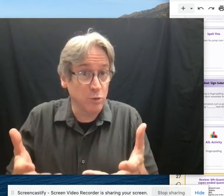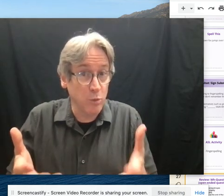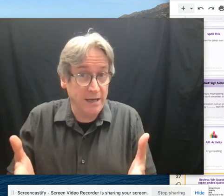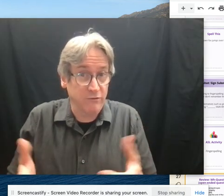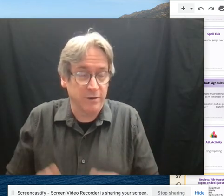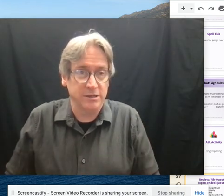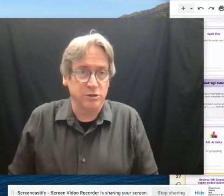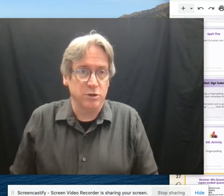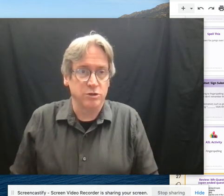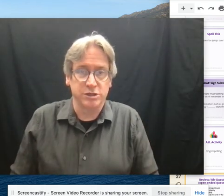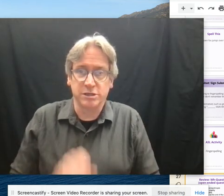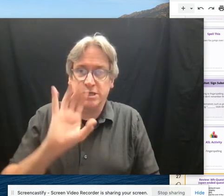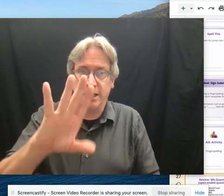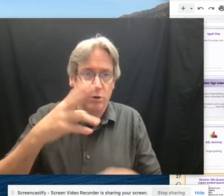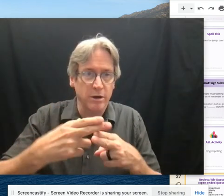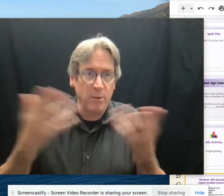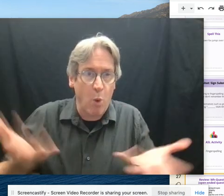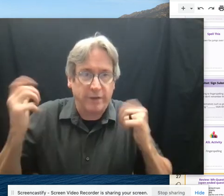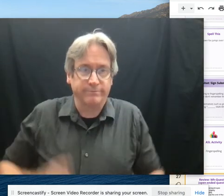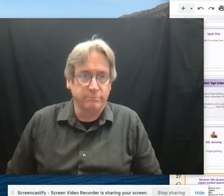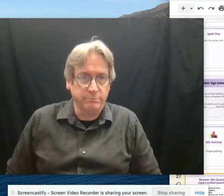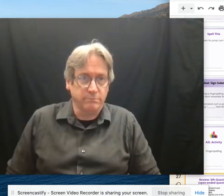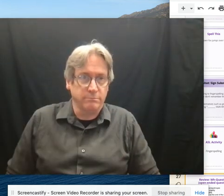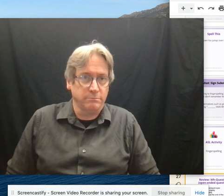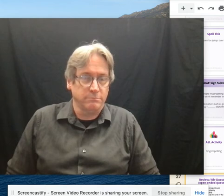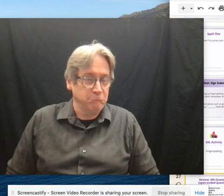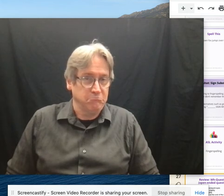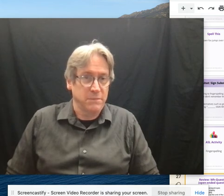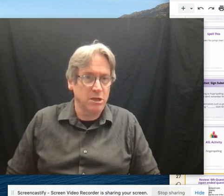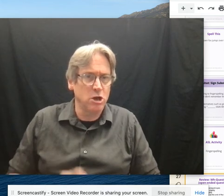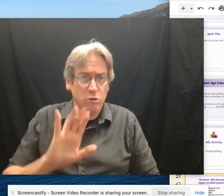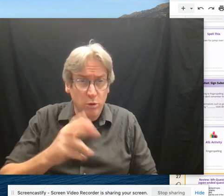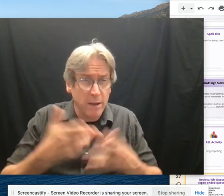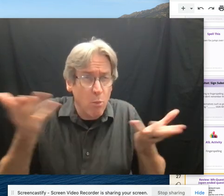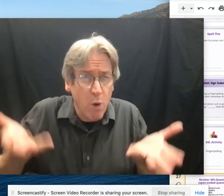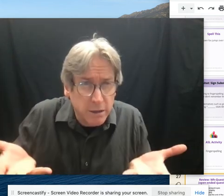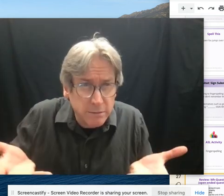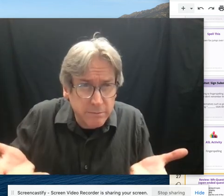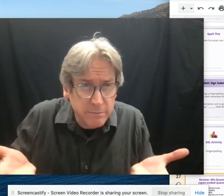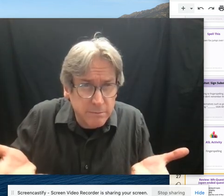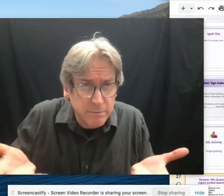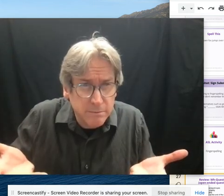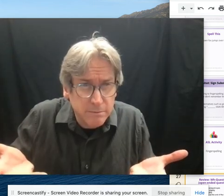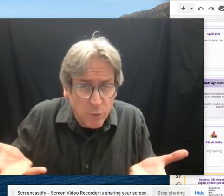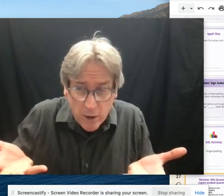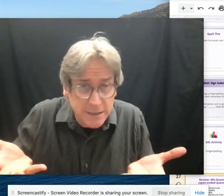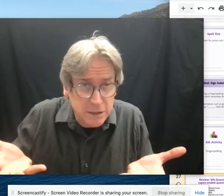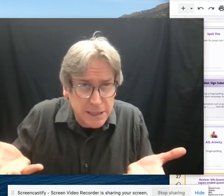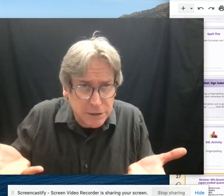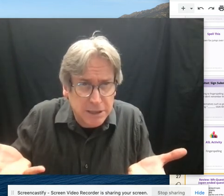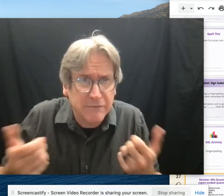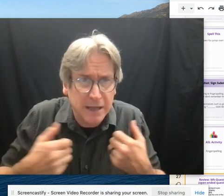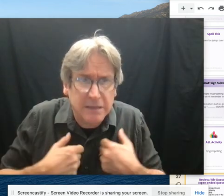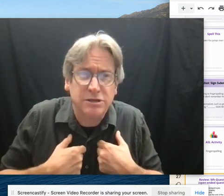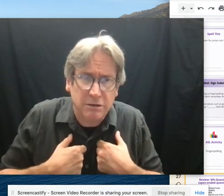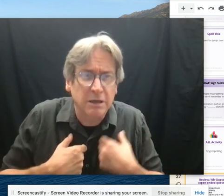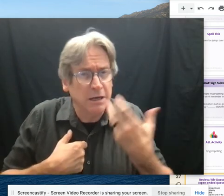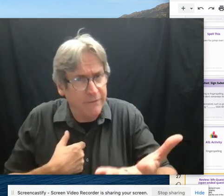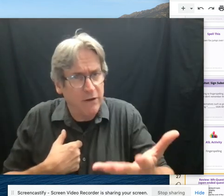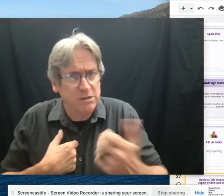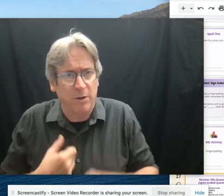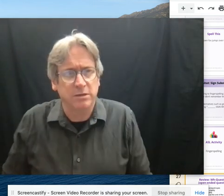clear that you're waiting for an answer. Don't just say your name what. Go your name what, and wait until they start to give the